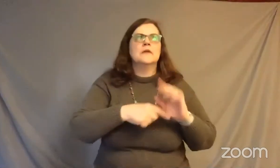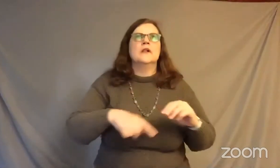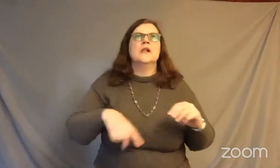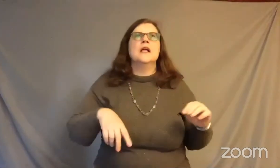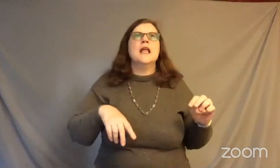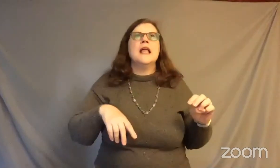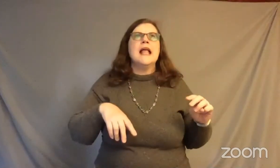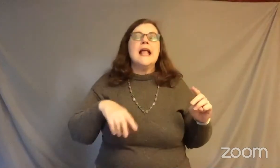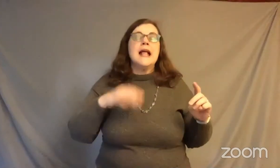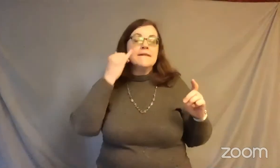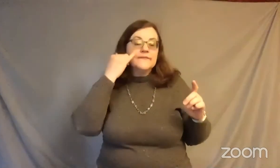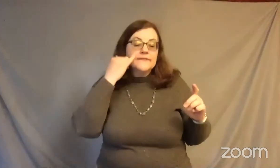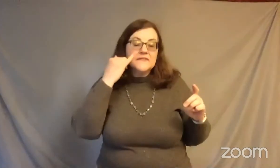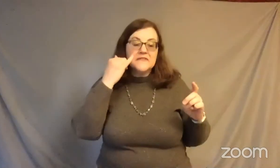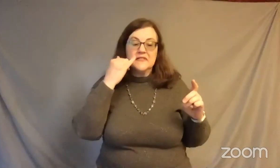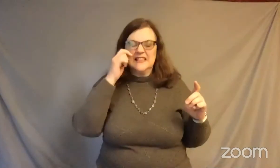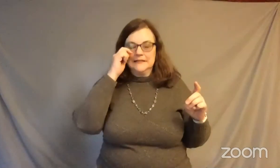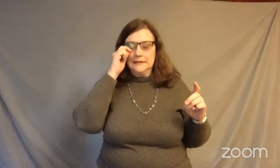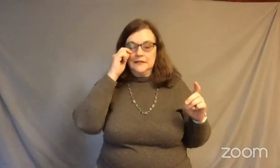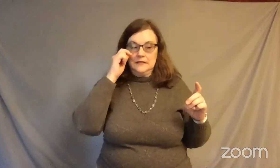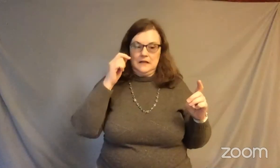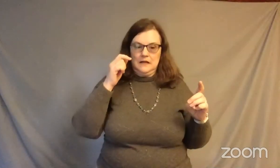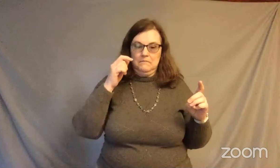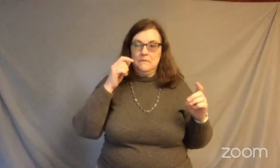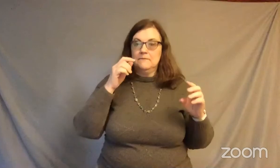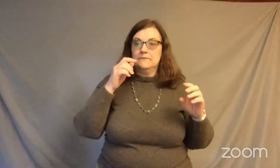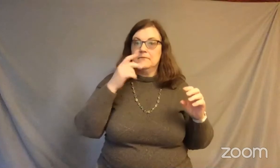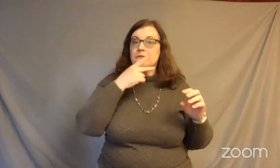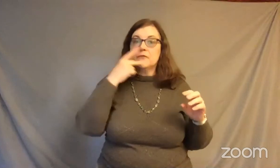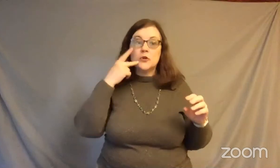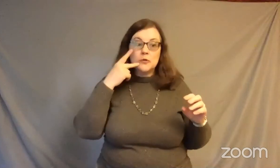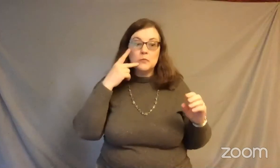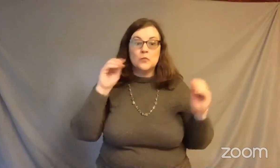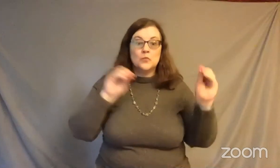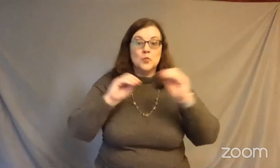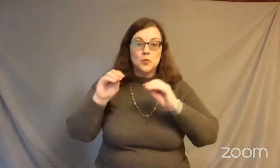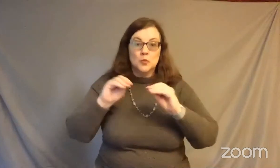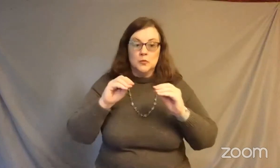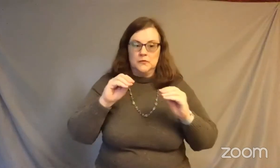there's some caveat should be taken that the use of space is a somewhat unique property.